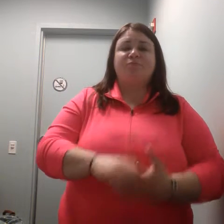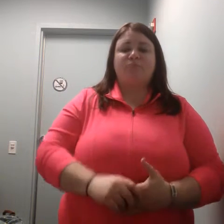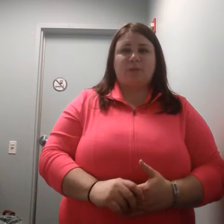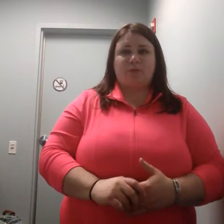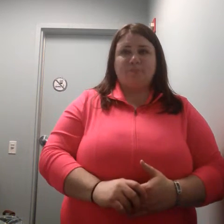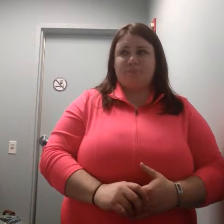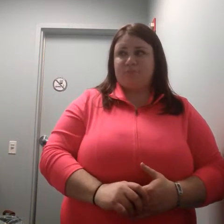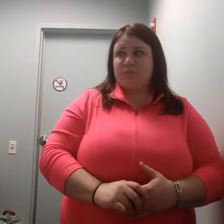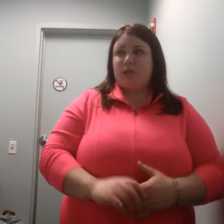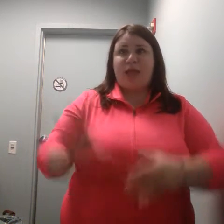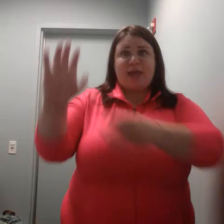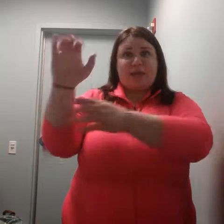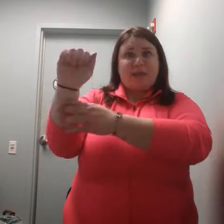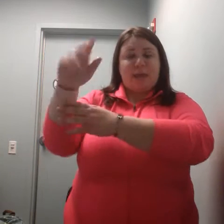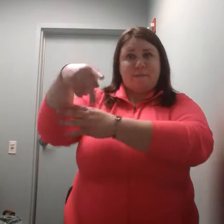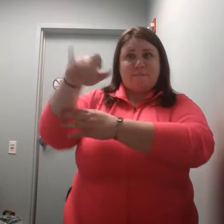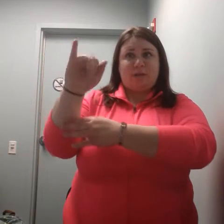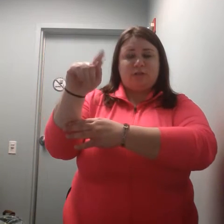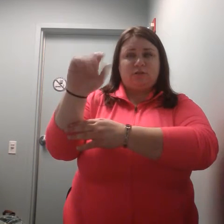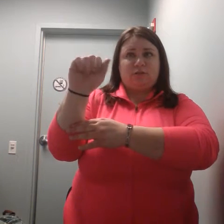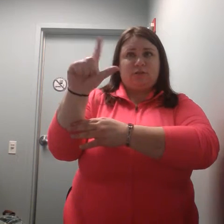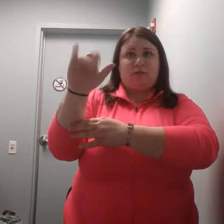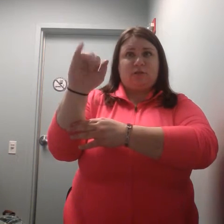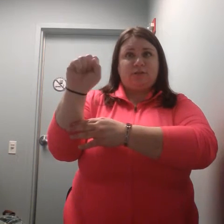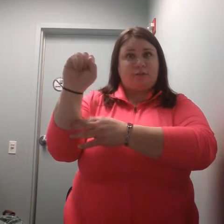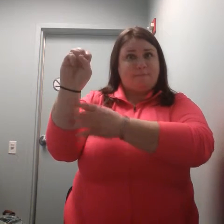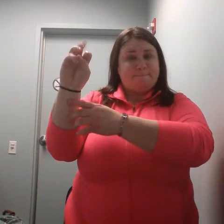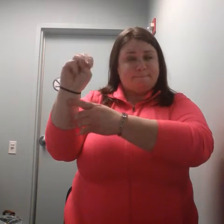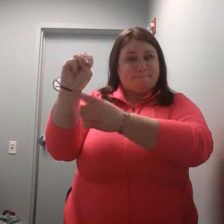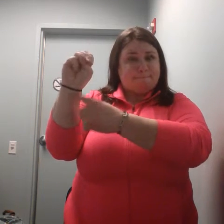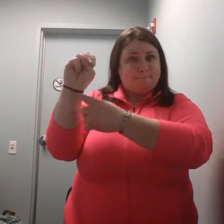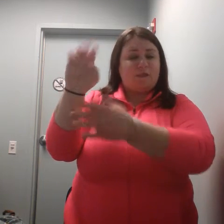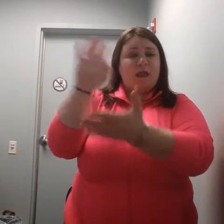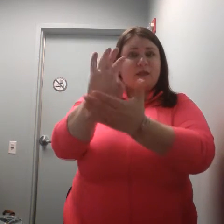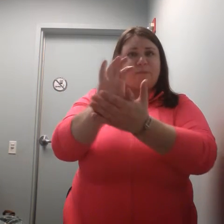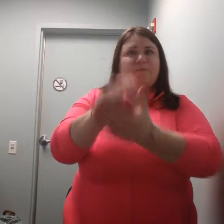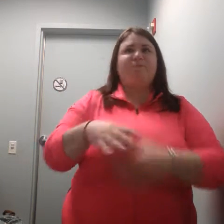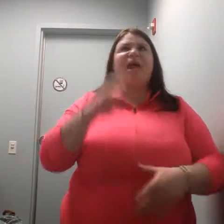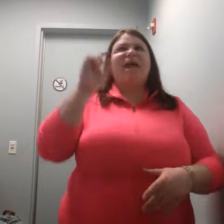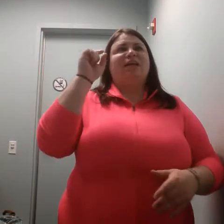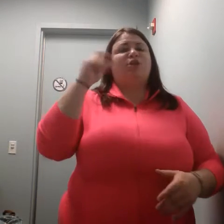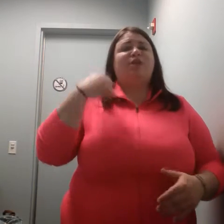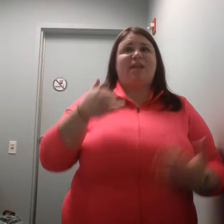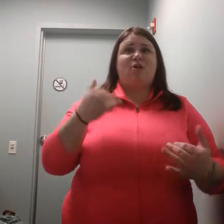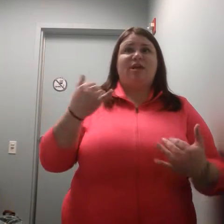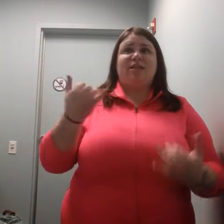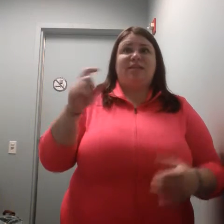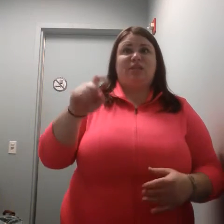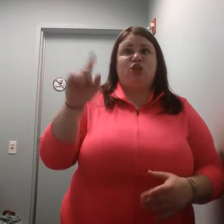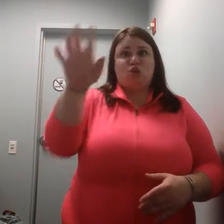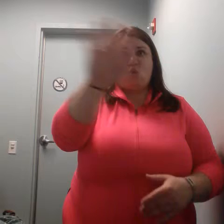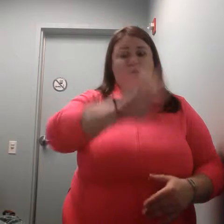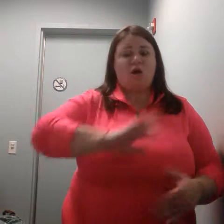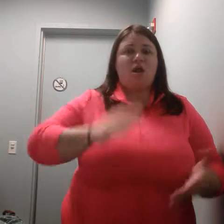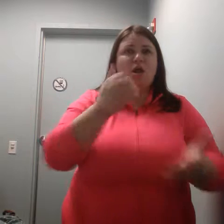All right, this is where I need you guys to help me out. Does anybody know what they would like to